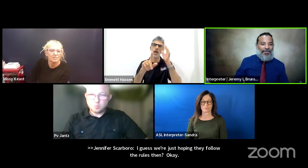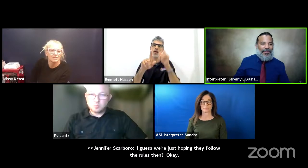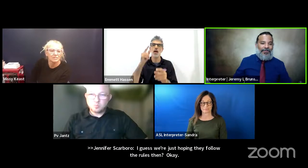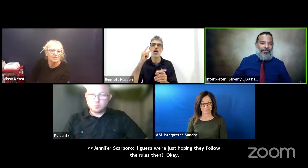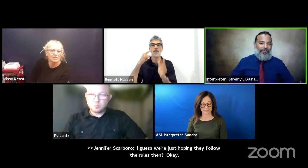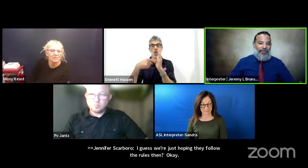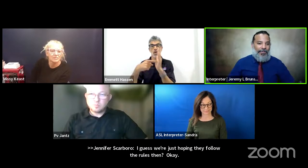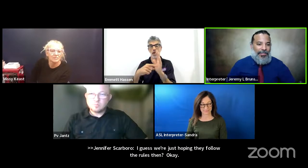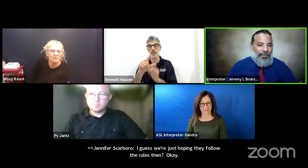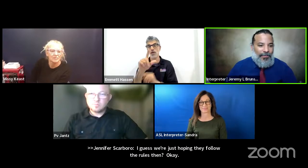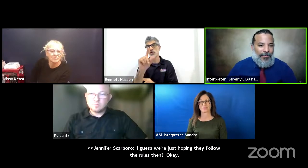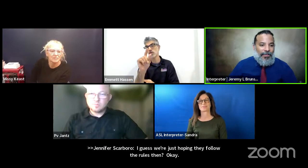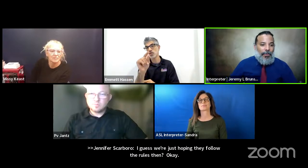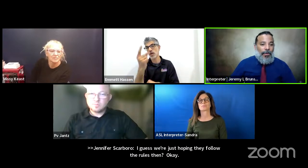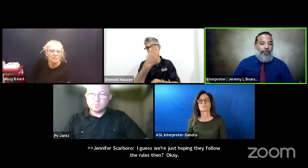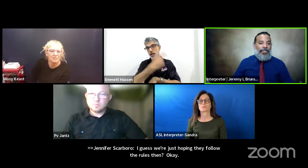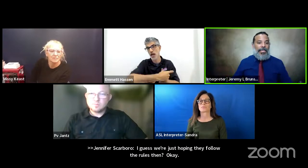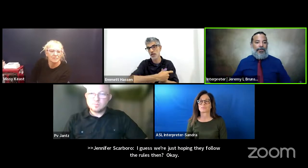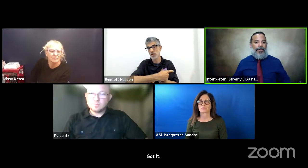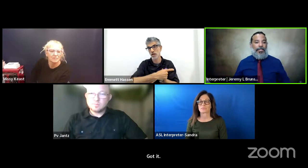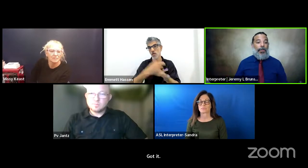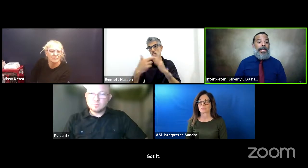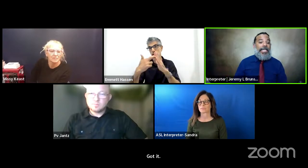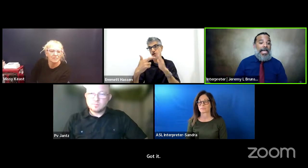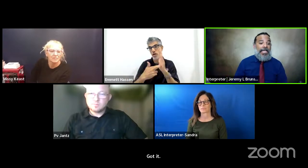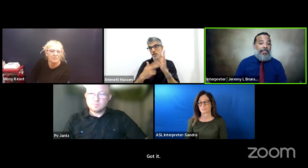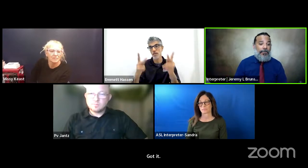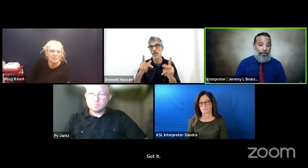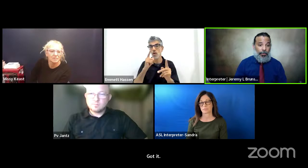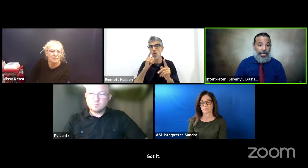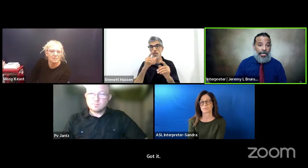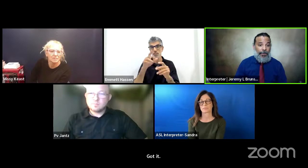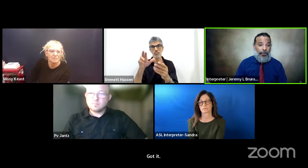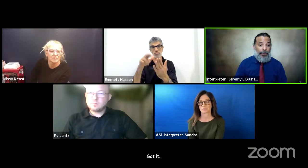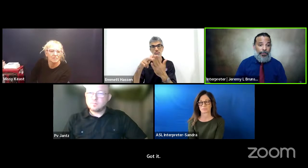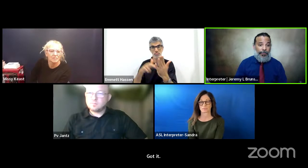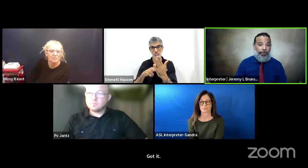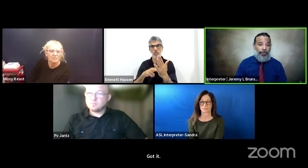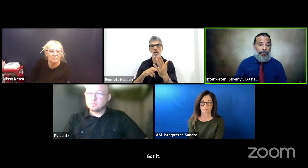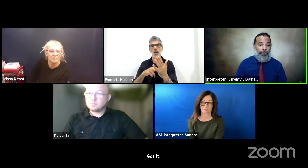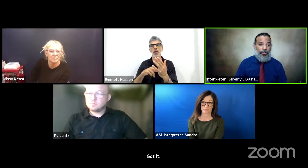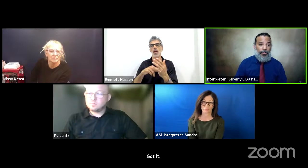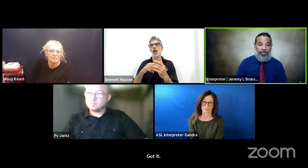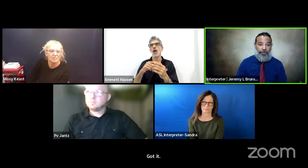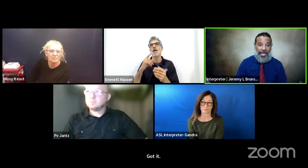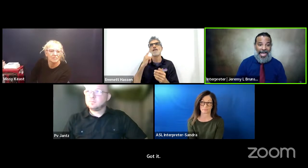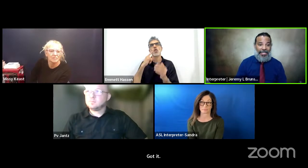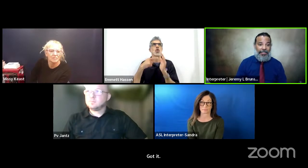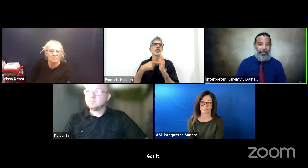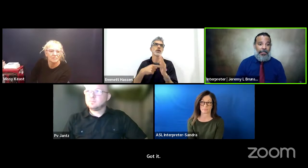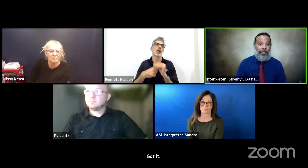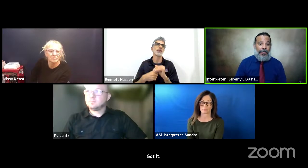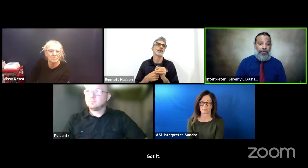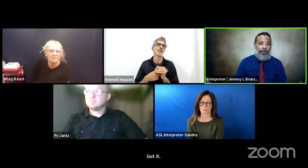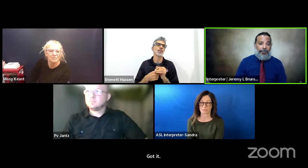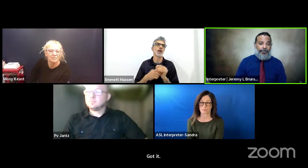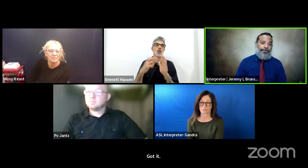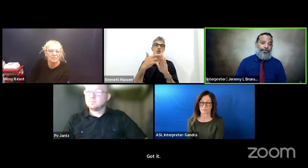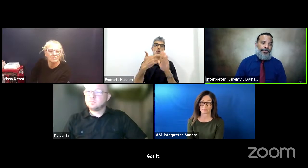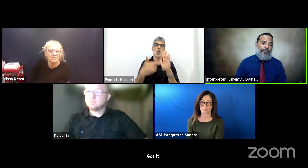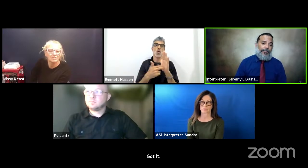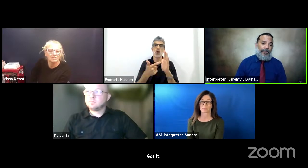Yeah, the pictures are moving around. So for example, for the 20 days, the 20-day rule, people who register for that,